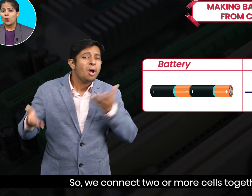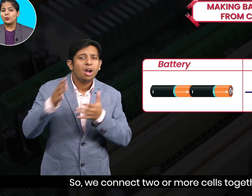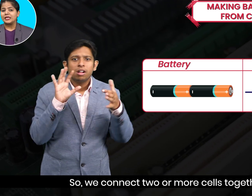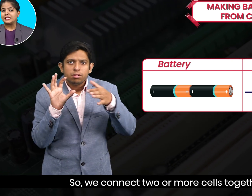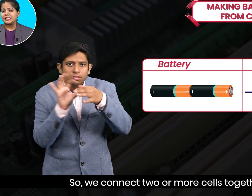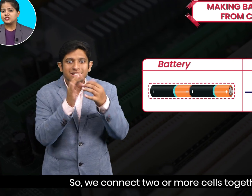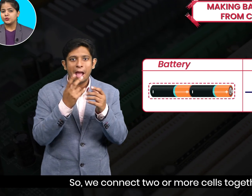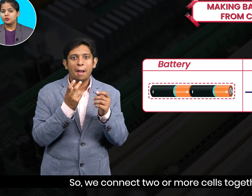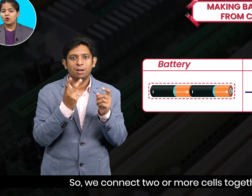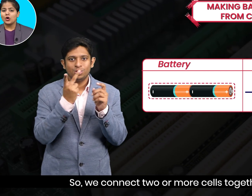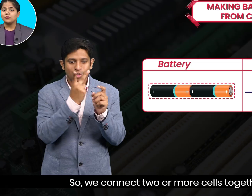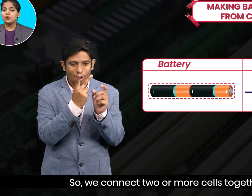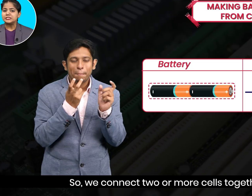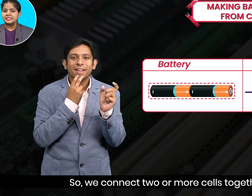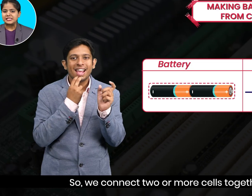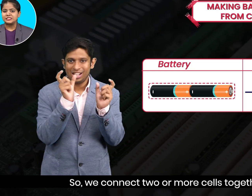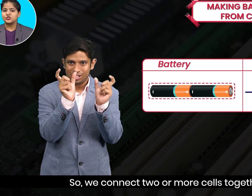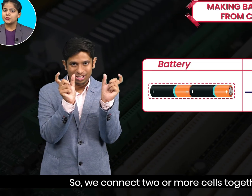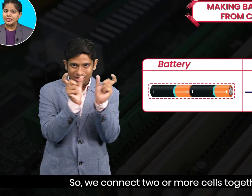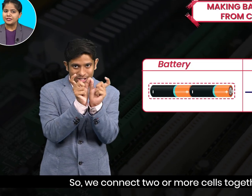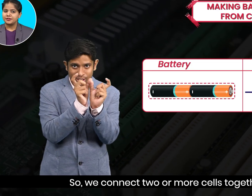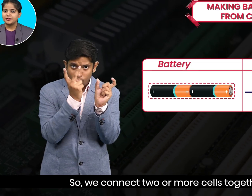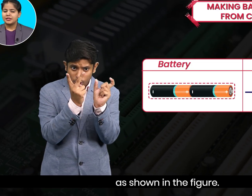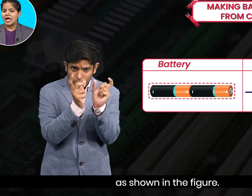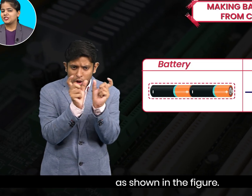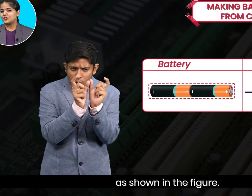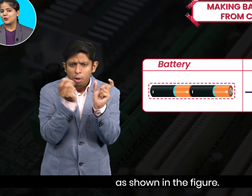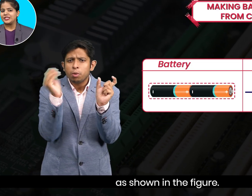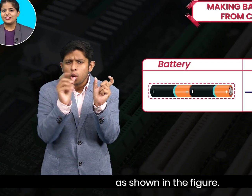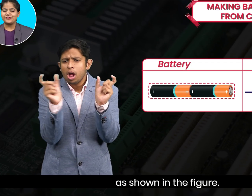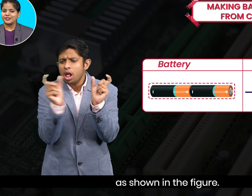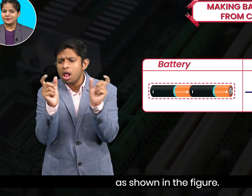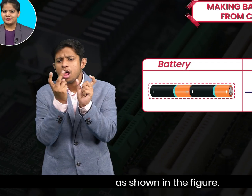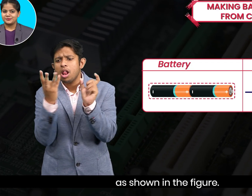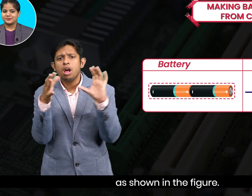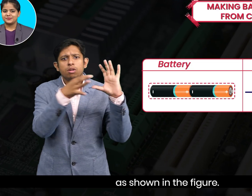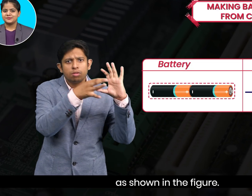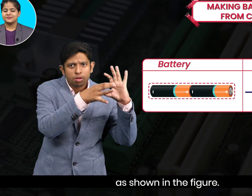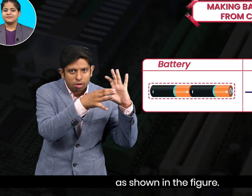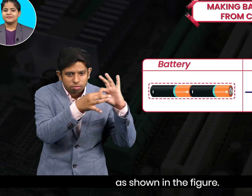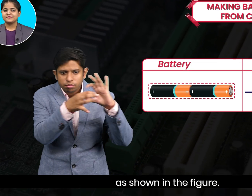So, we connect two or more cells together as shown in the figure.